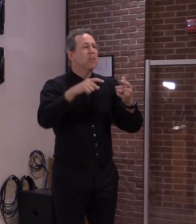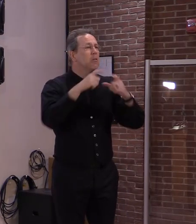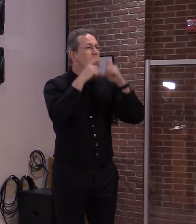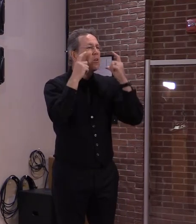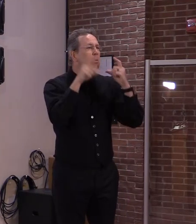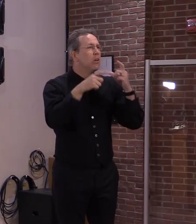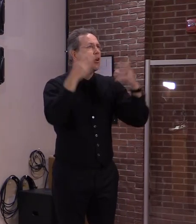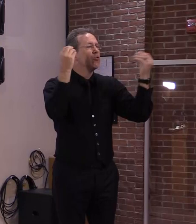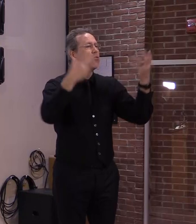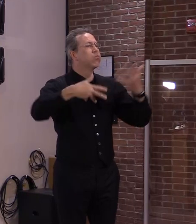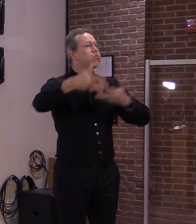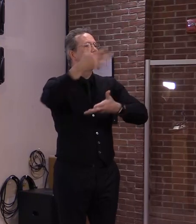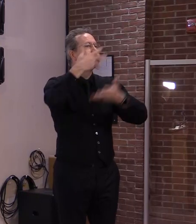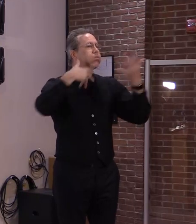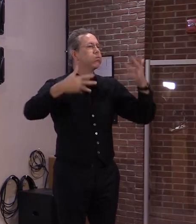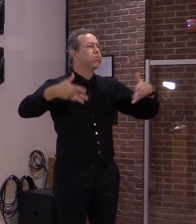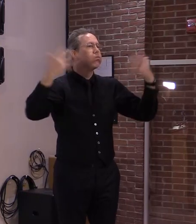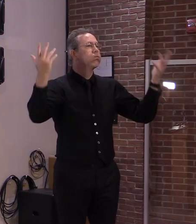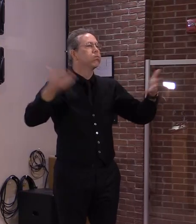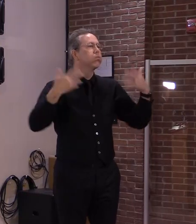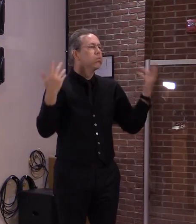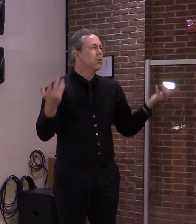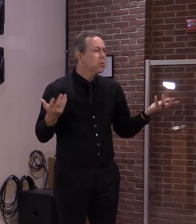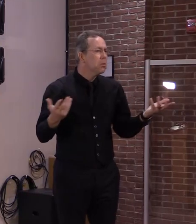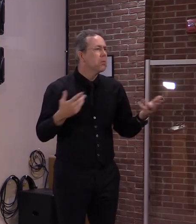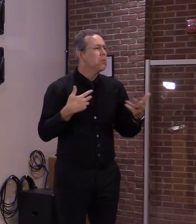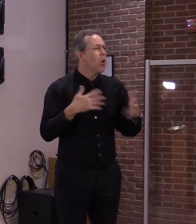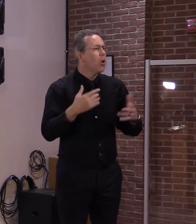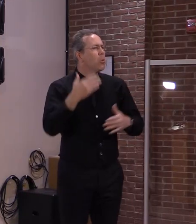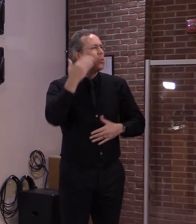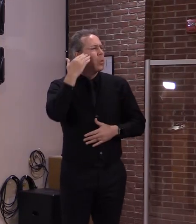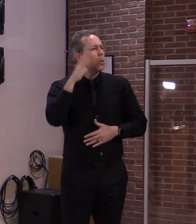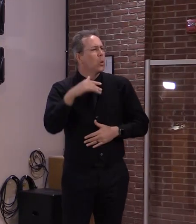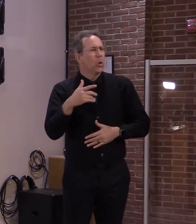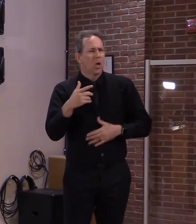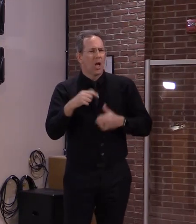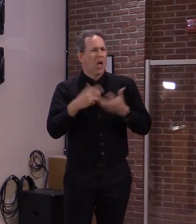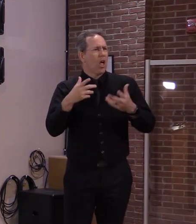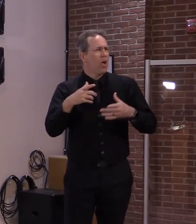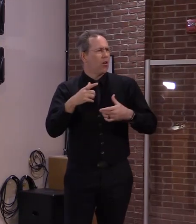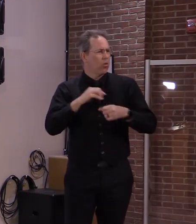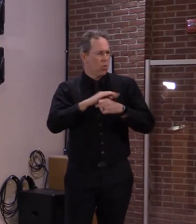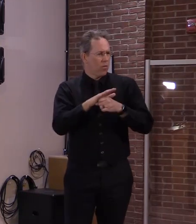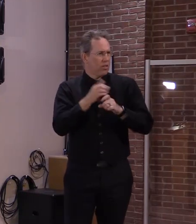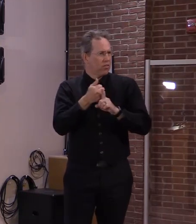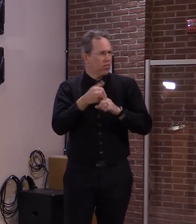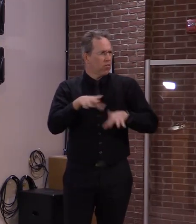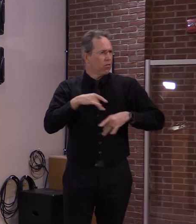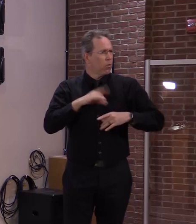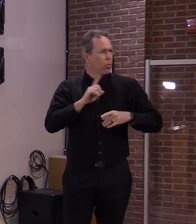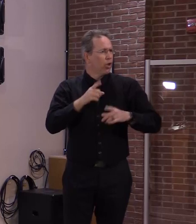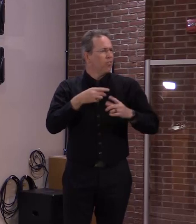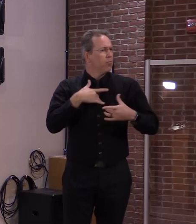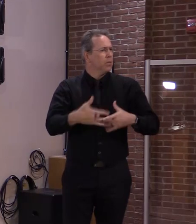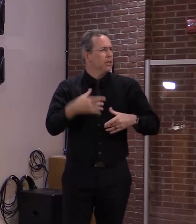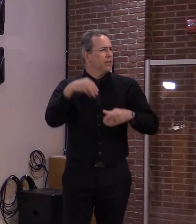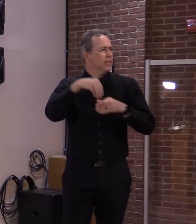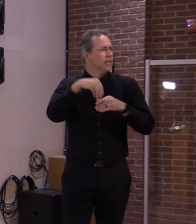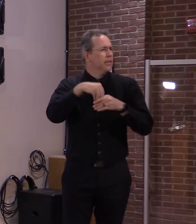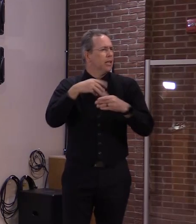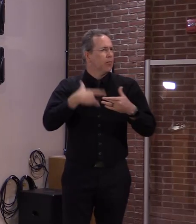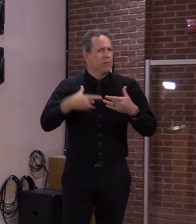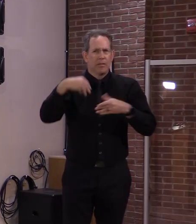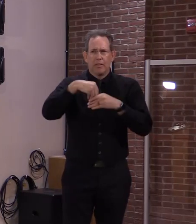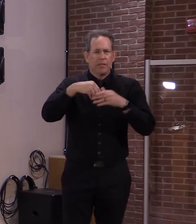is more inside than outside in confined spaces. So as we transition to having